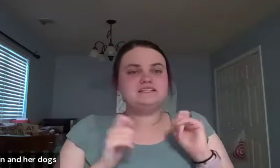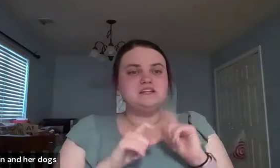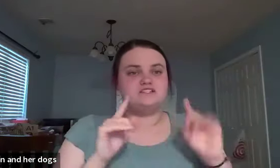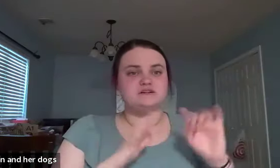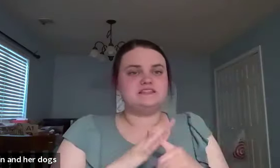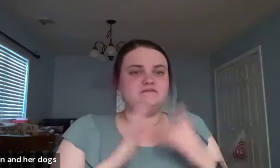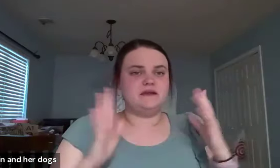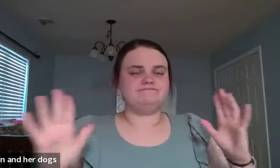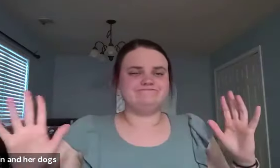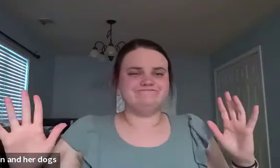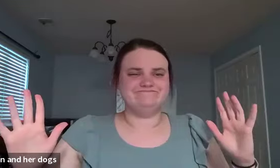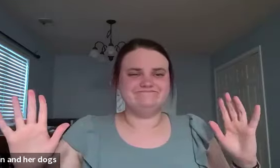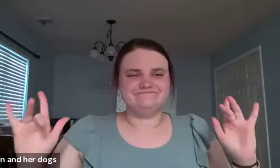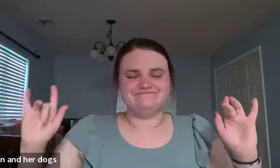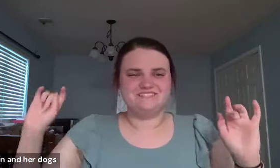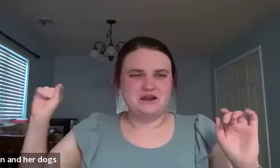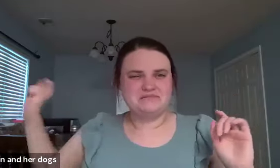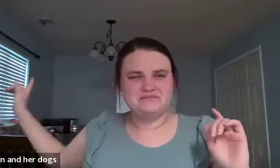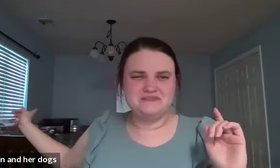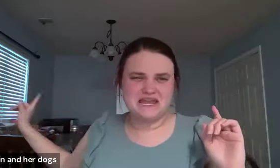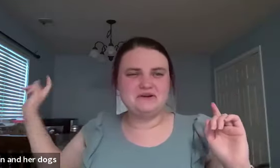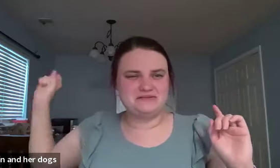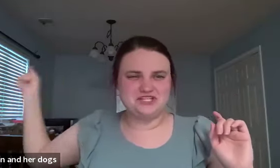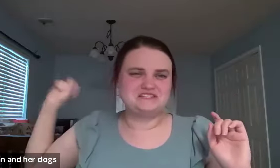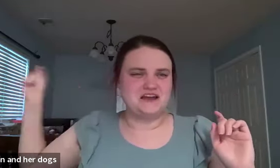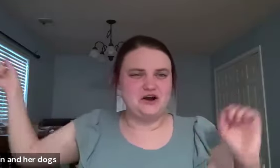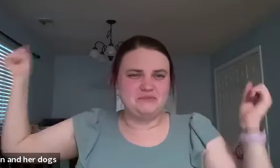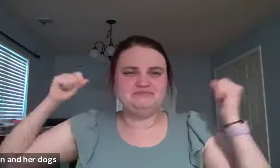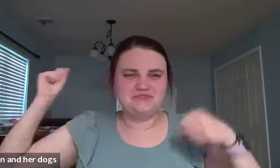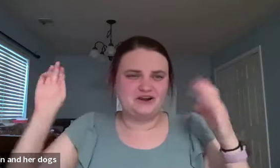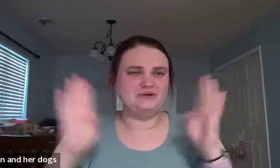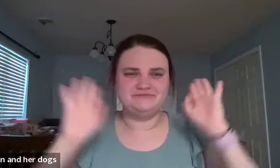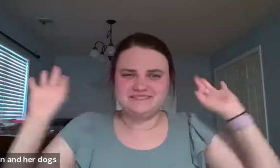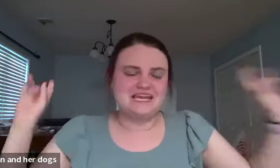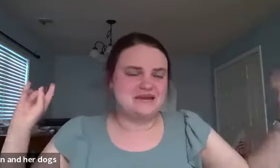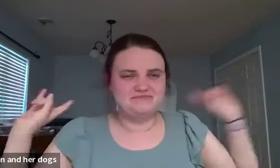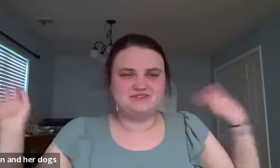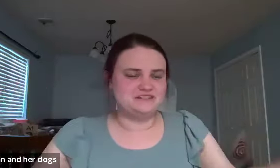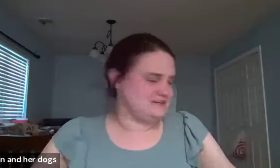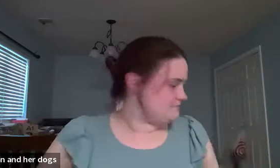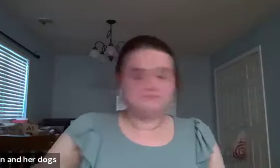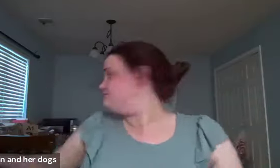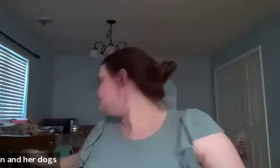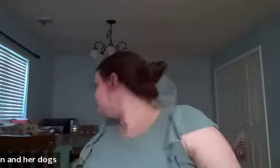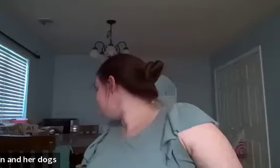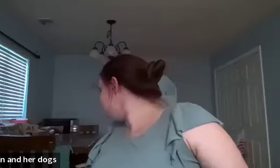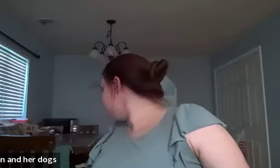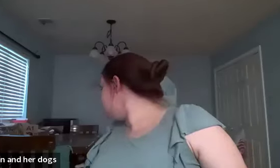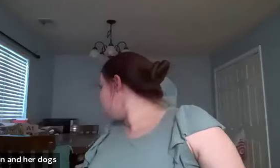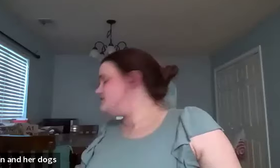trying to not start into the, sorry. Neighbor just got home, car door, slam, dog's great.